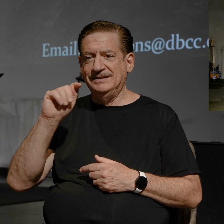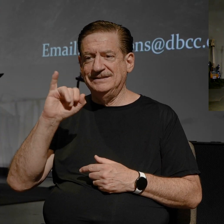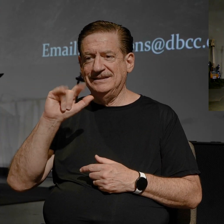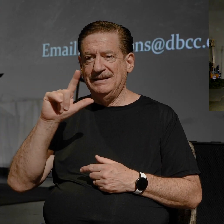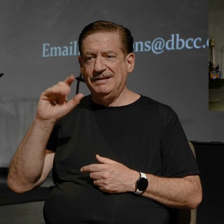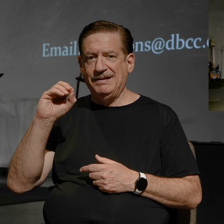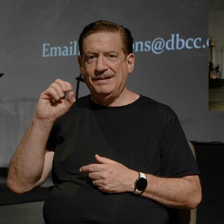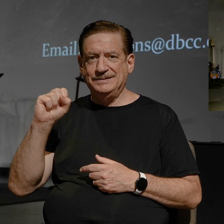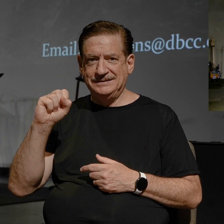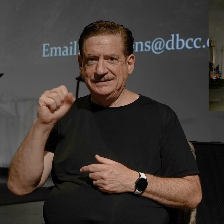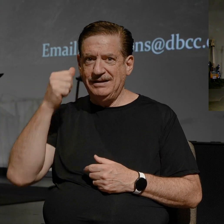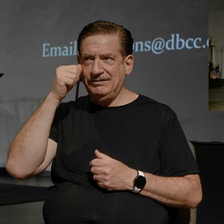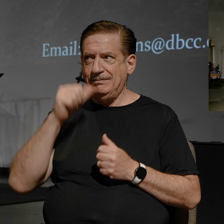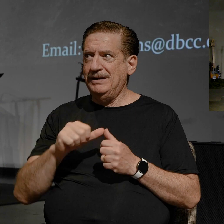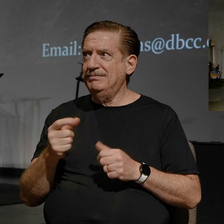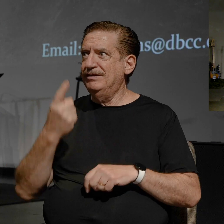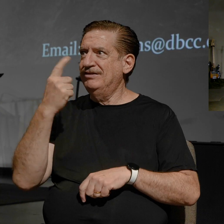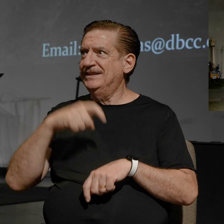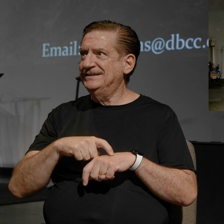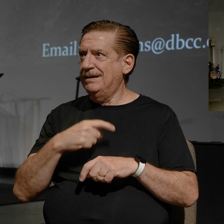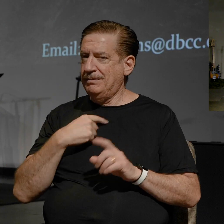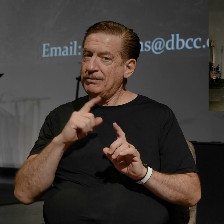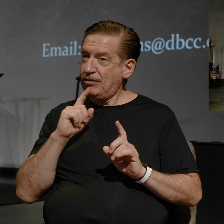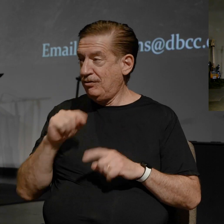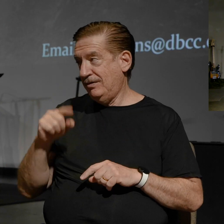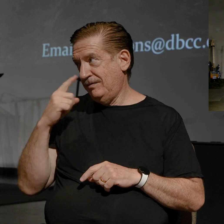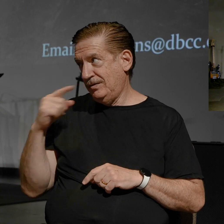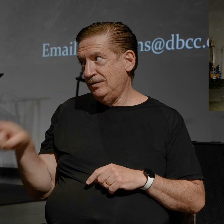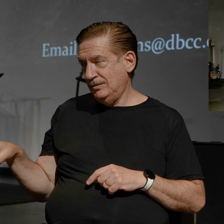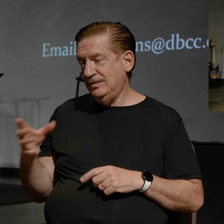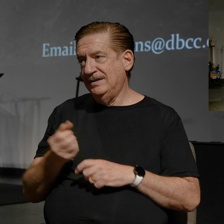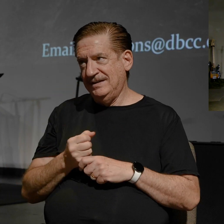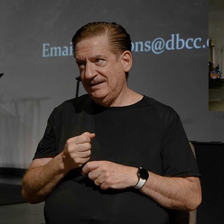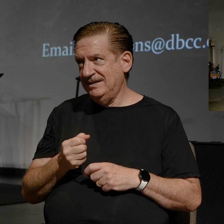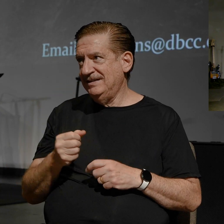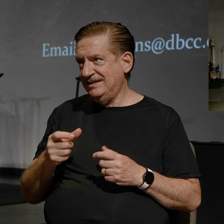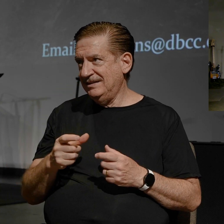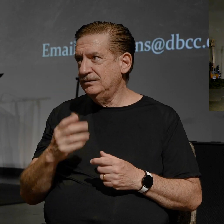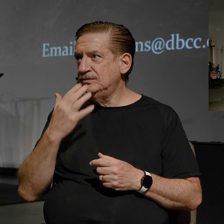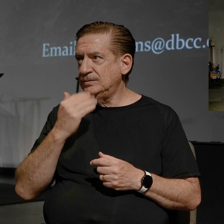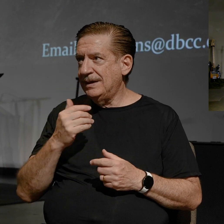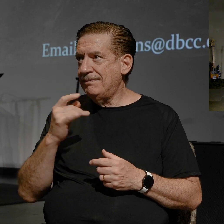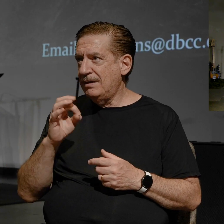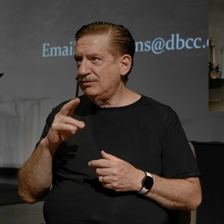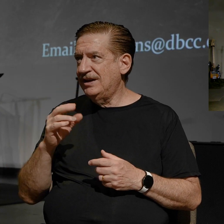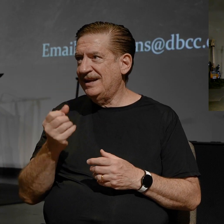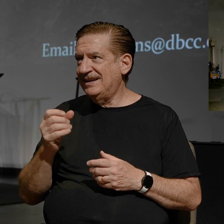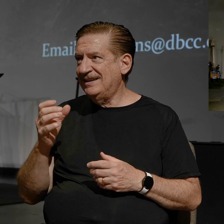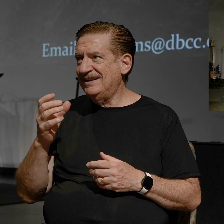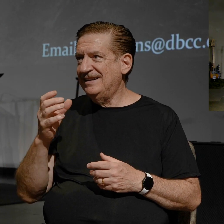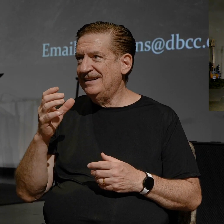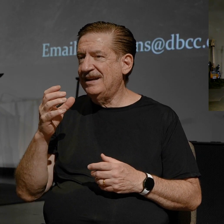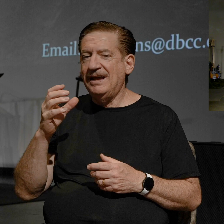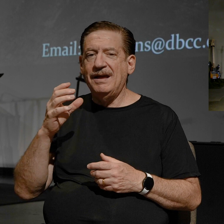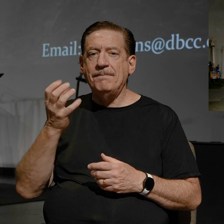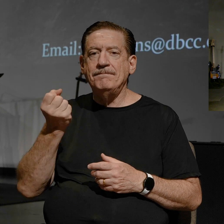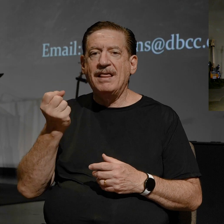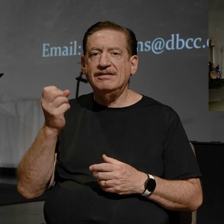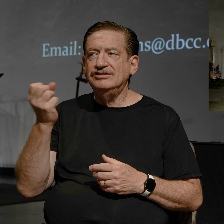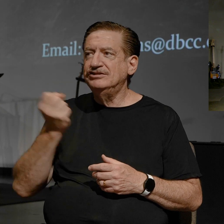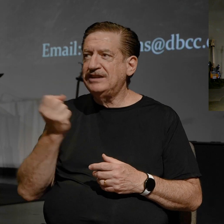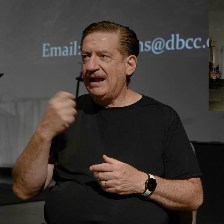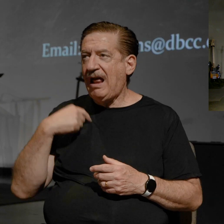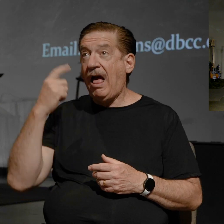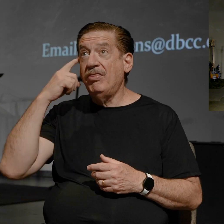And I remember the first time he said, all right, I'm going to order for you. You're going to get Italian beef dipped with sweet peppers and a cake shake. And I thought